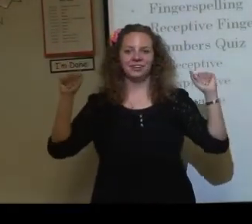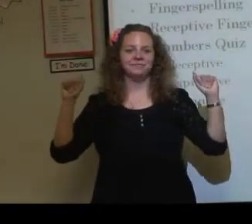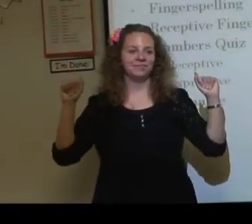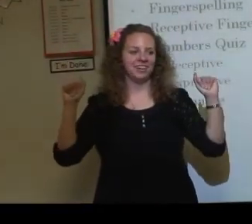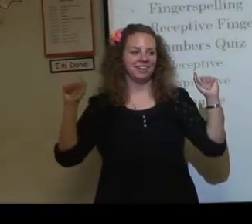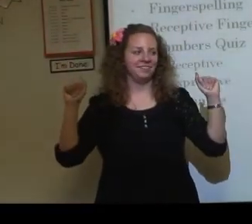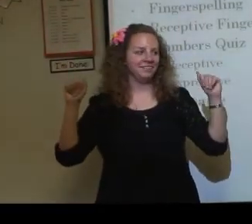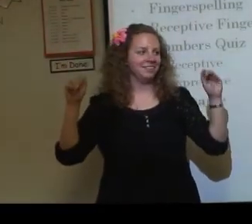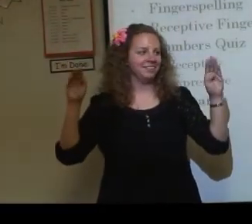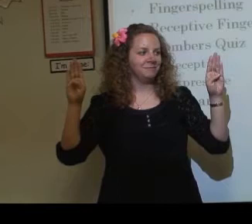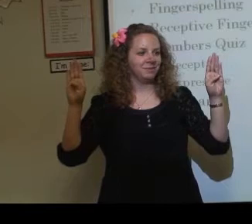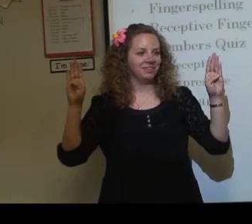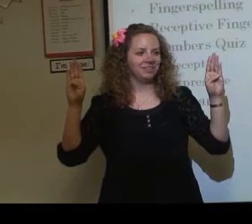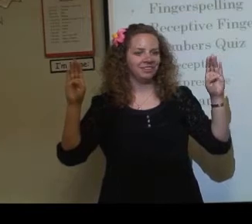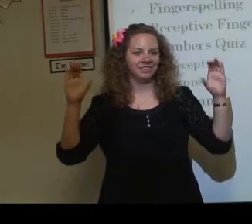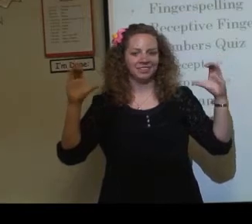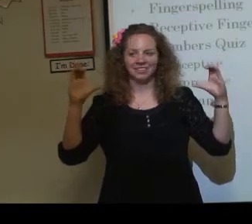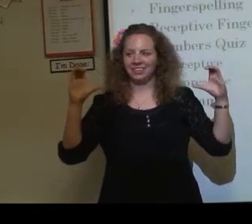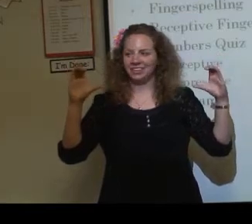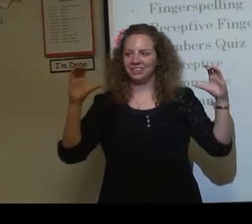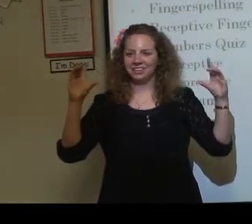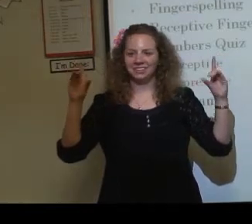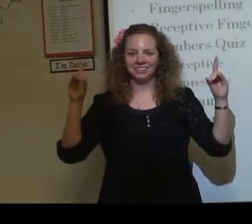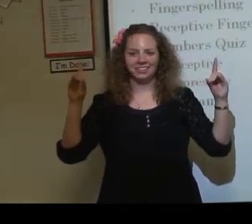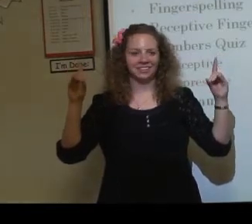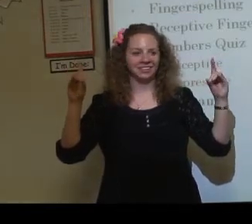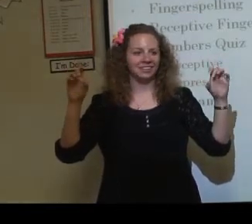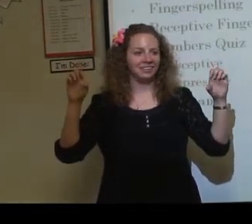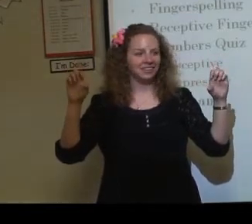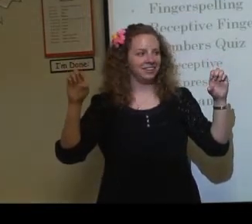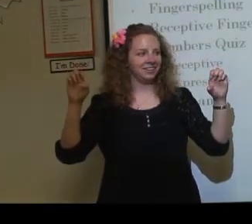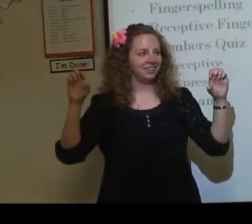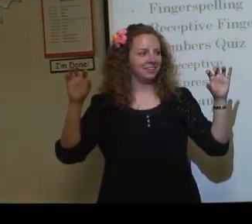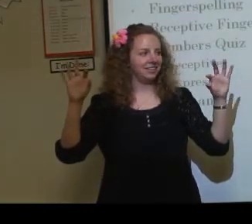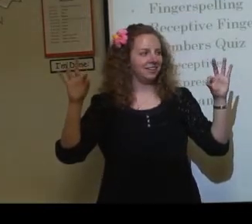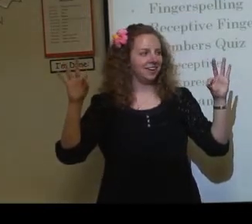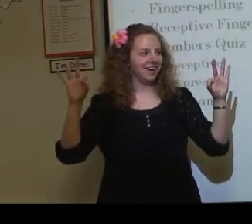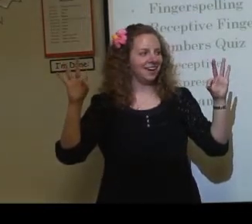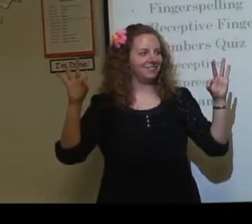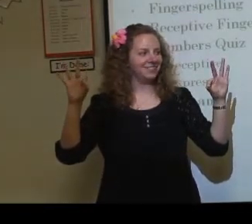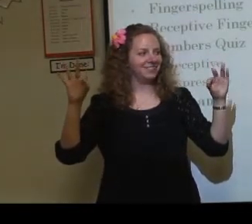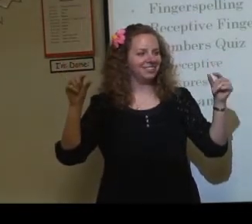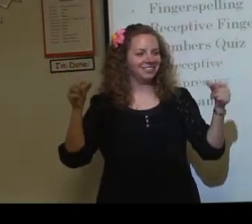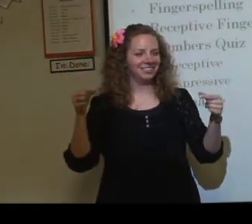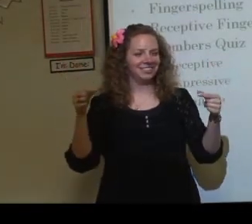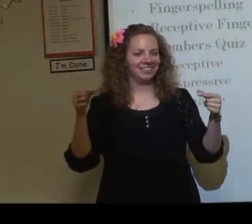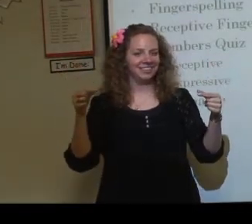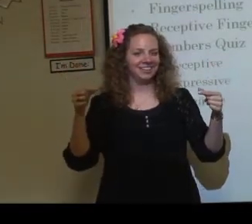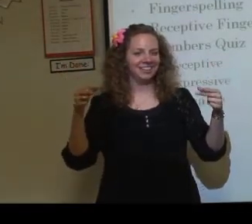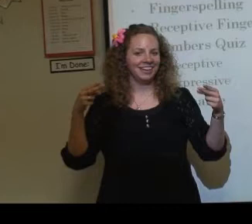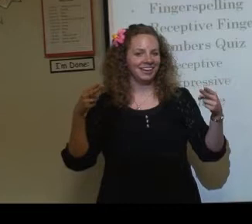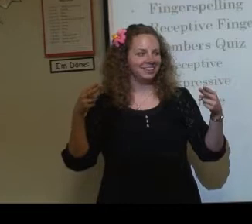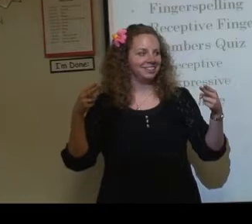You ready? A, B, C, D, E, F, G, H,